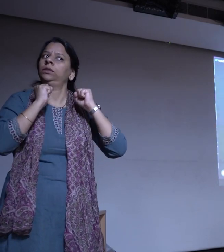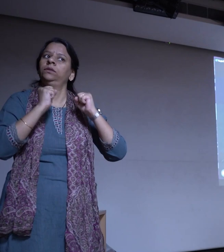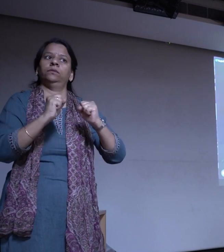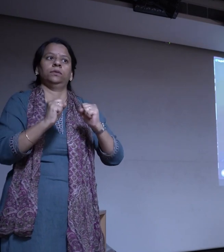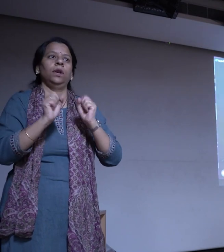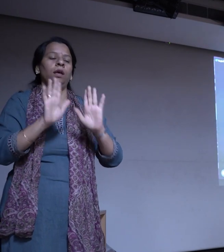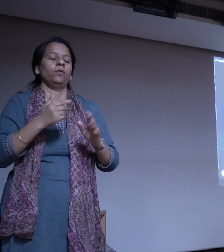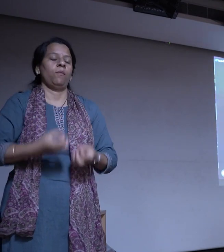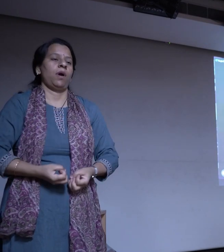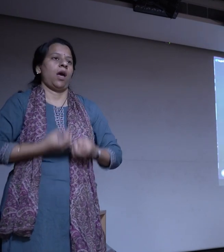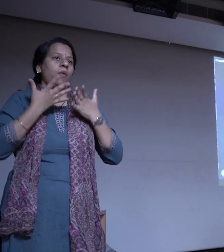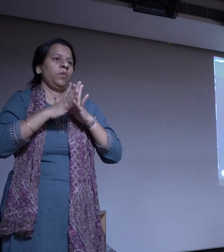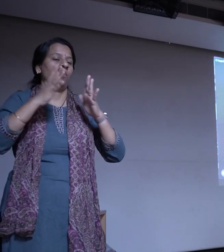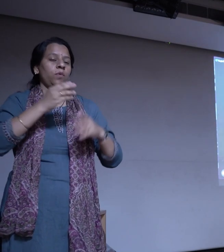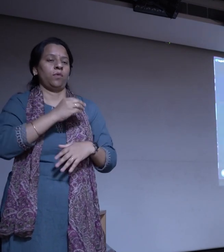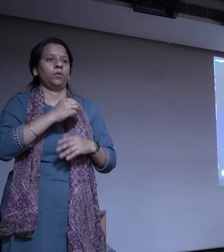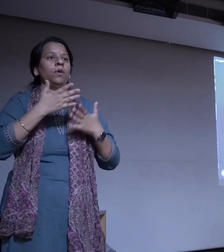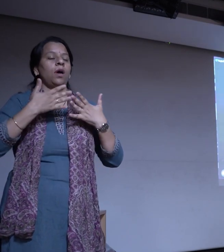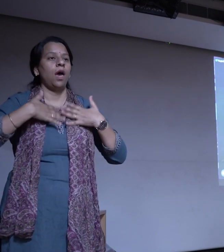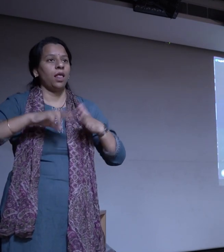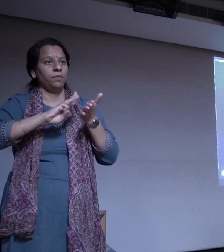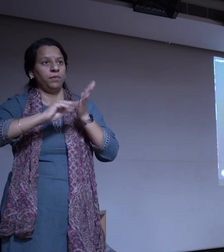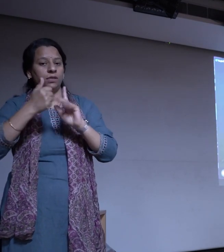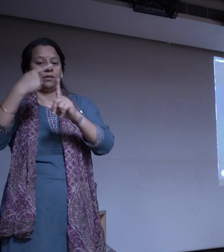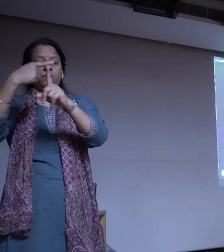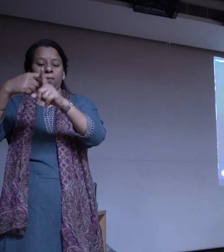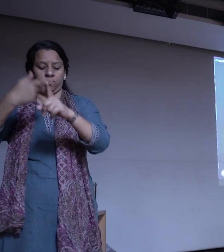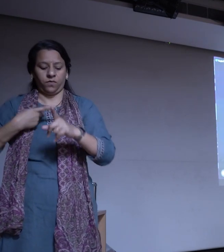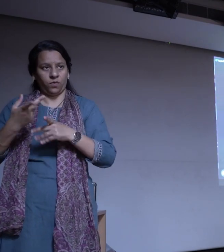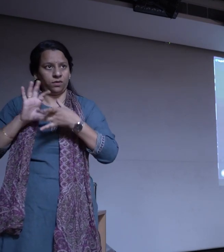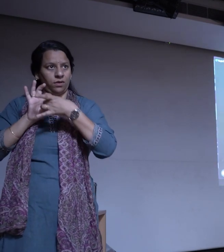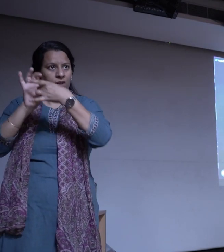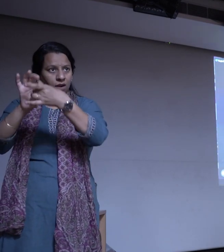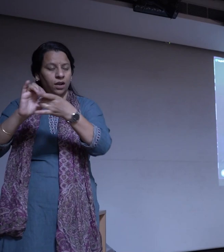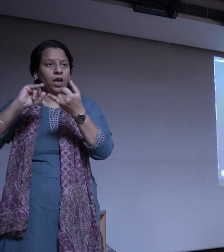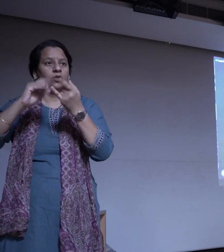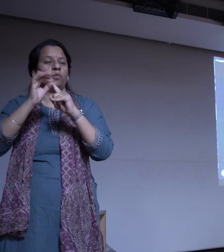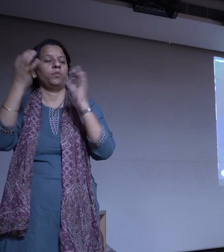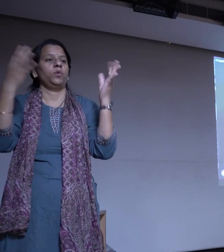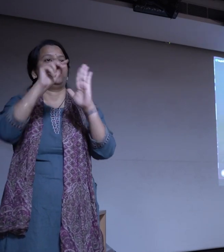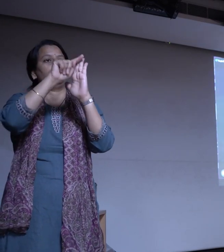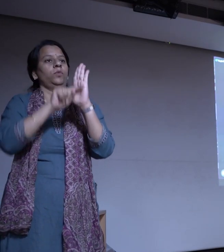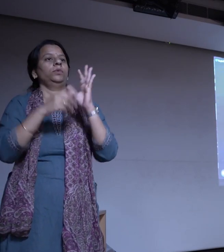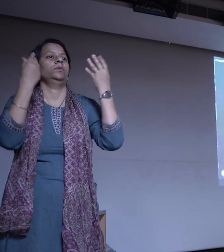very happy Health Ministry we have caused this major change in the S assessments